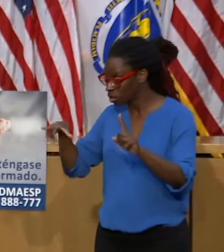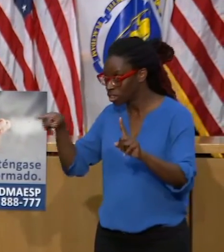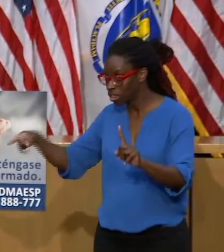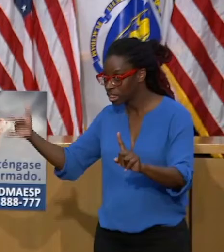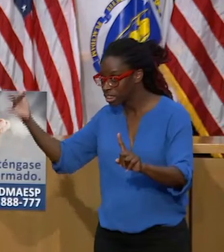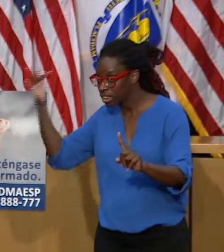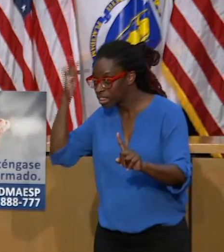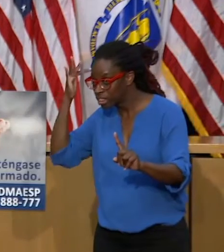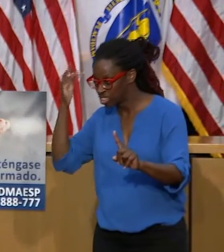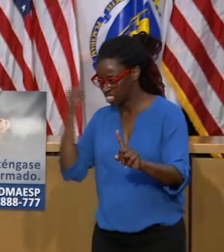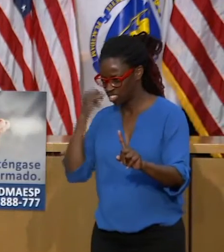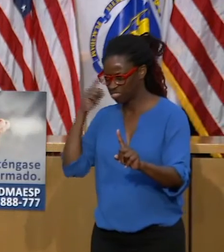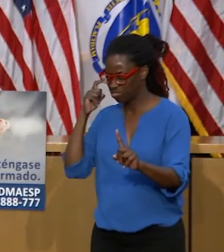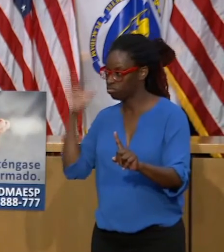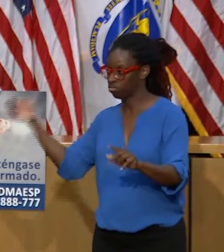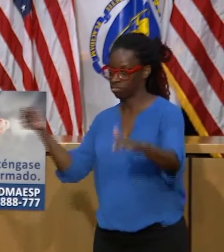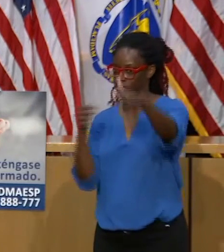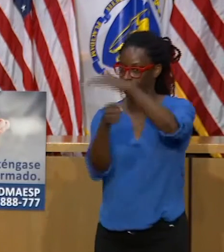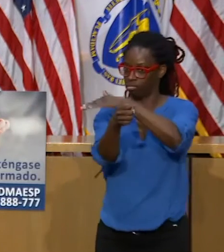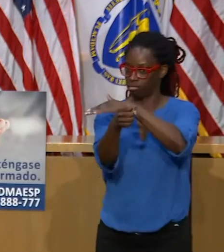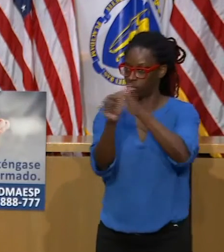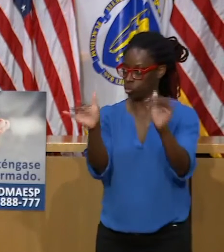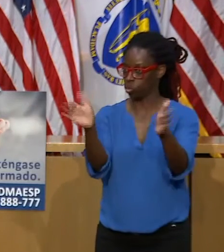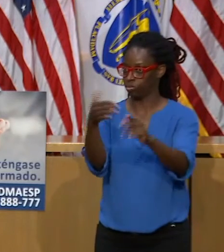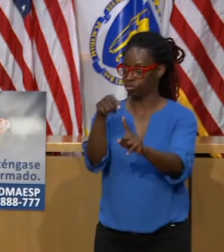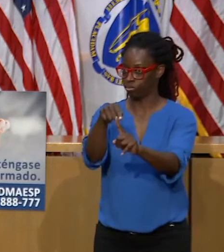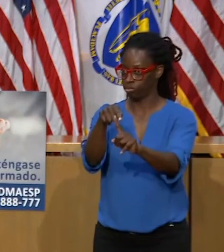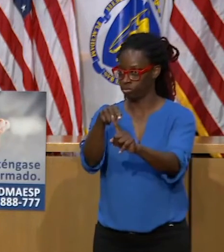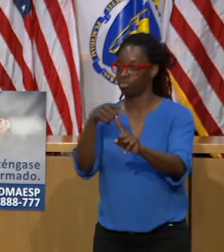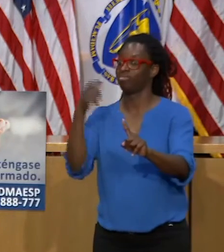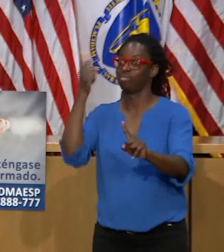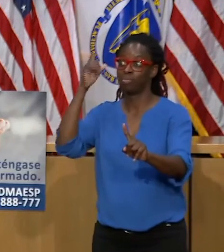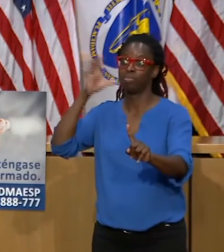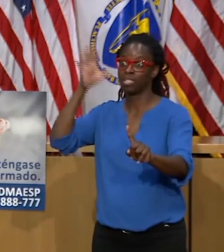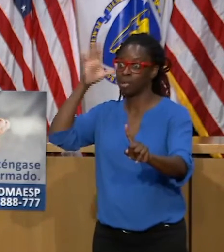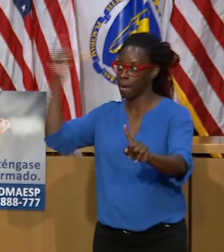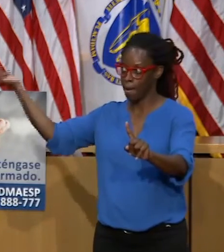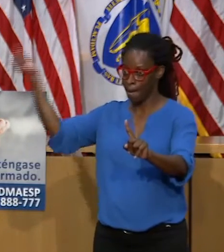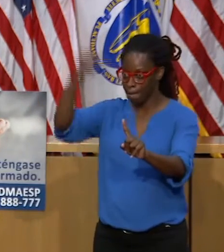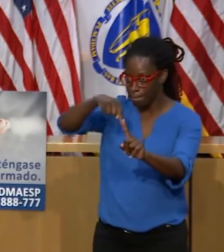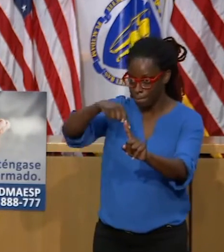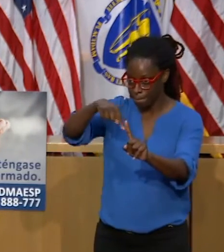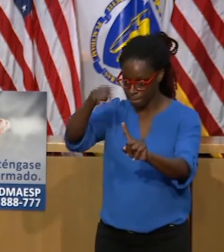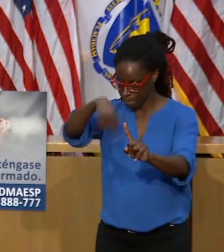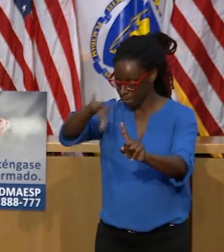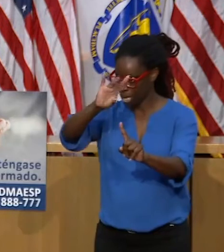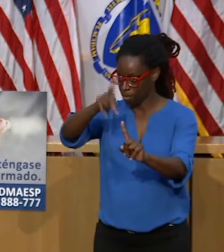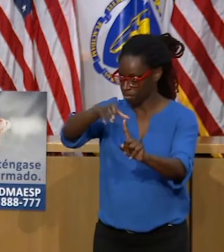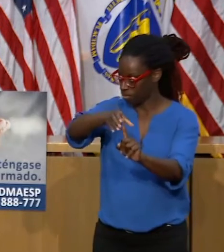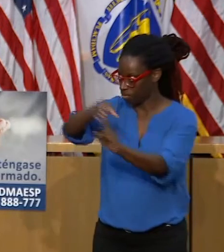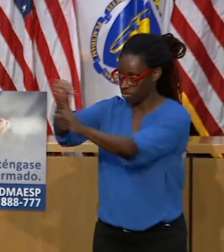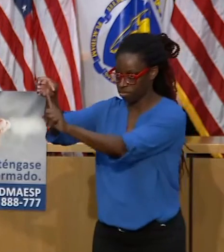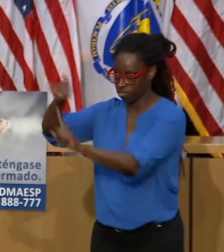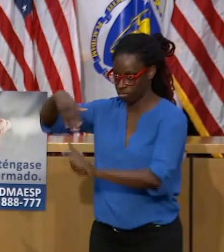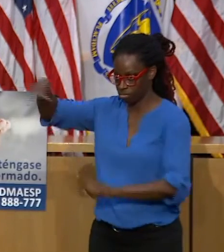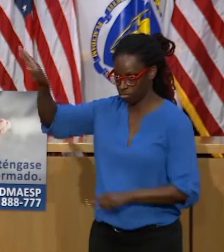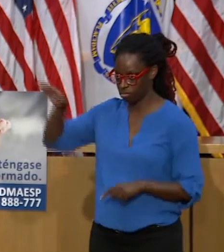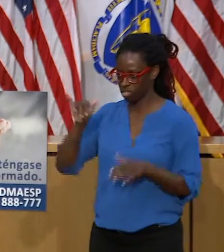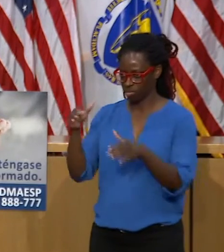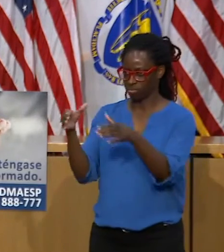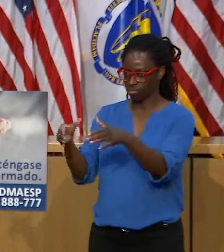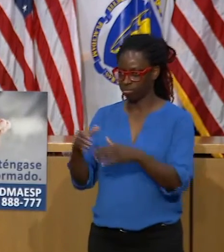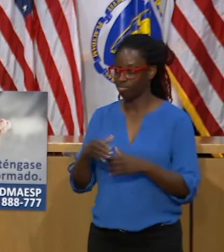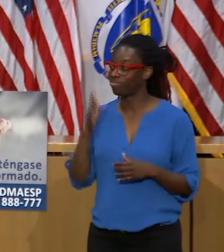and be safe before they get picked up by their family. And so my guess is those rooms will be nearby the nurse's office, but it